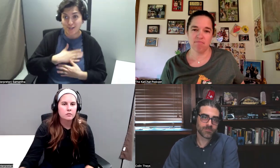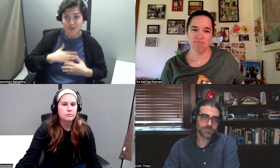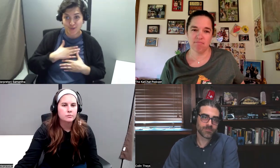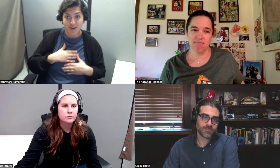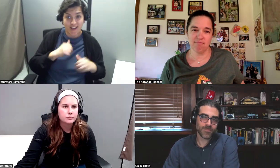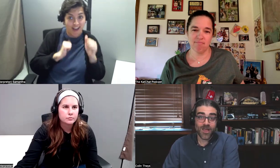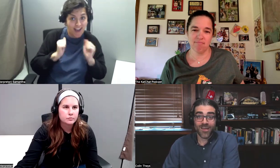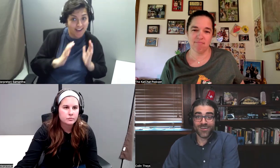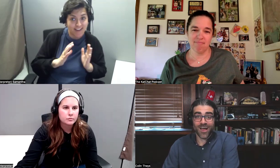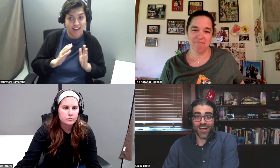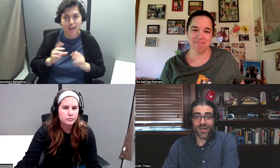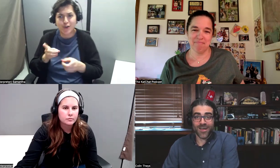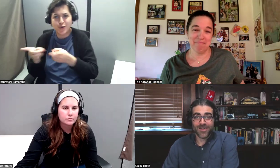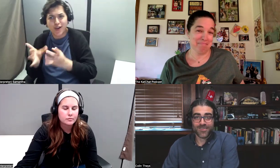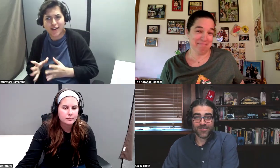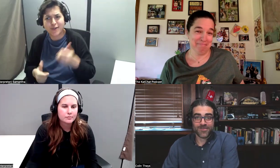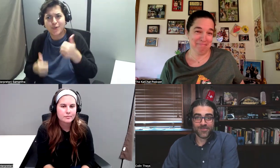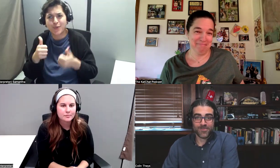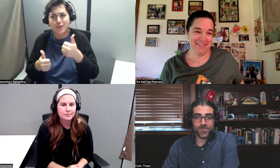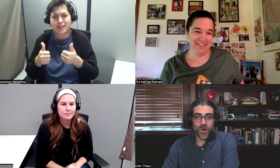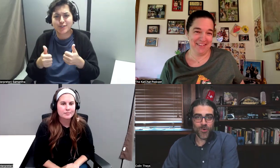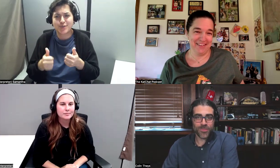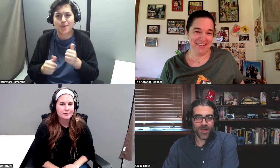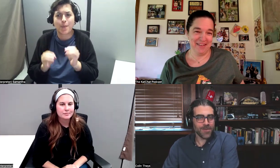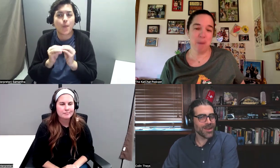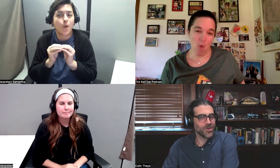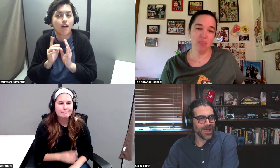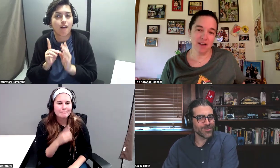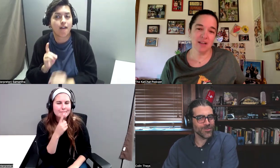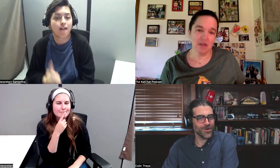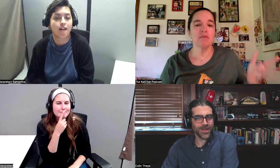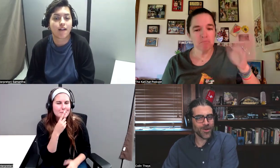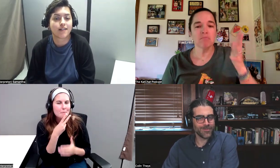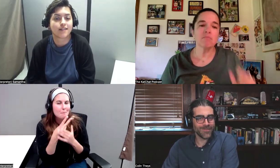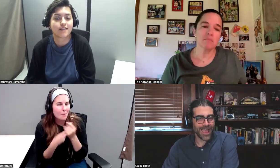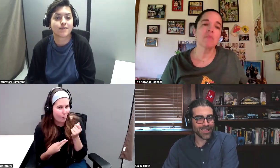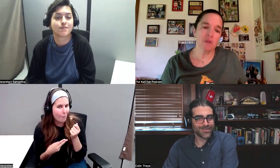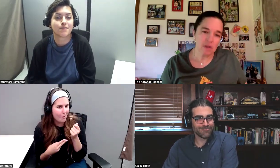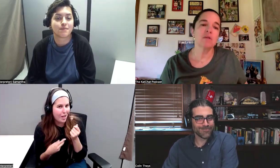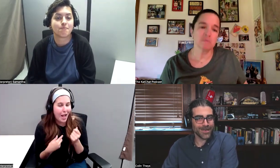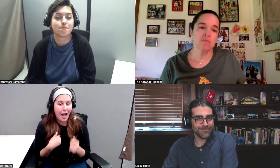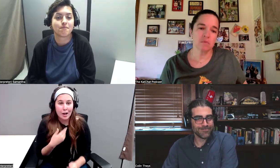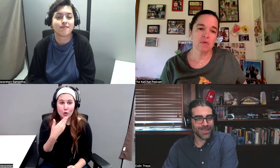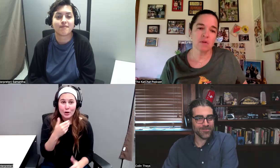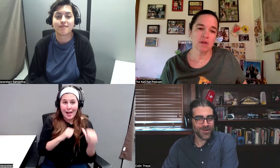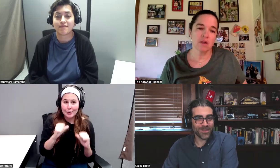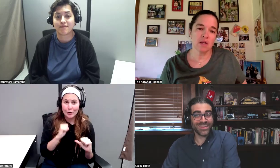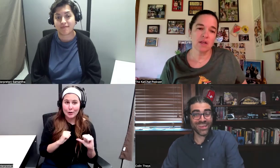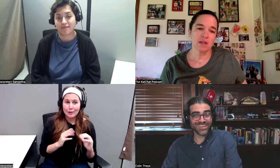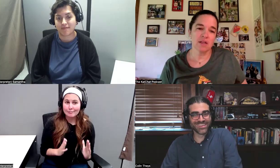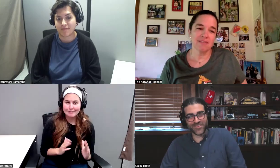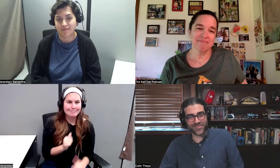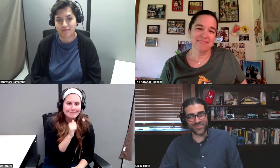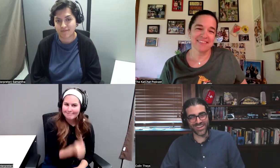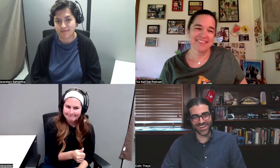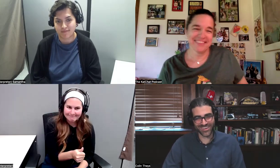directing? Uh both. I'm not a good actor though. I don't act anymore, but I